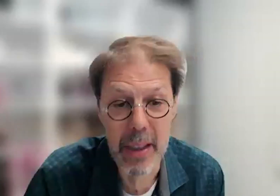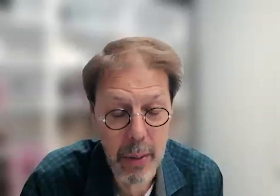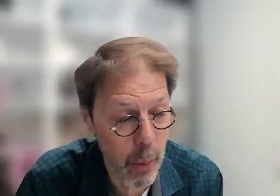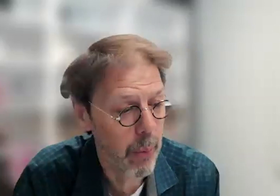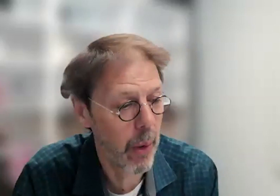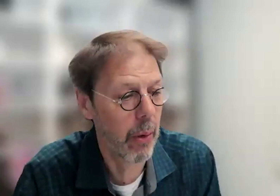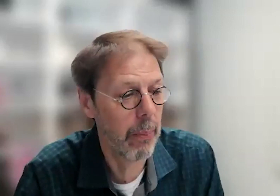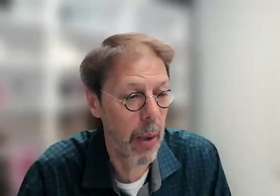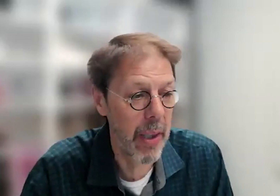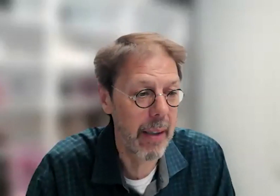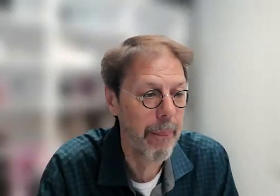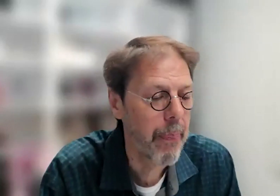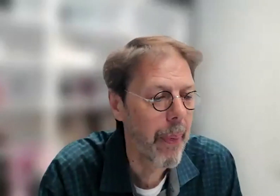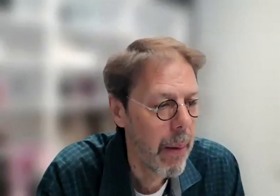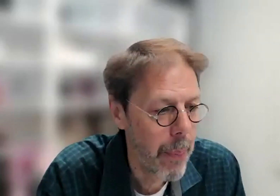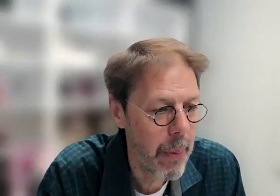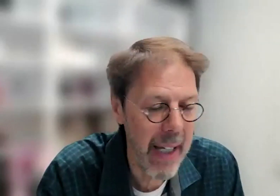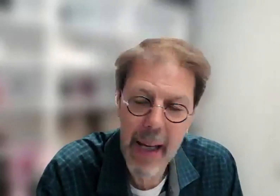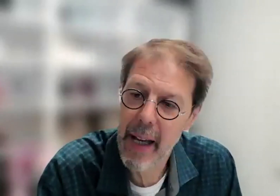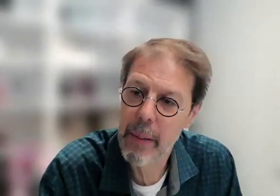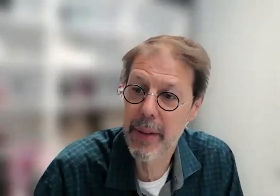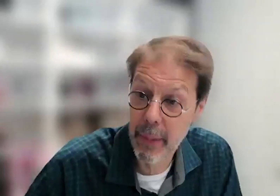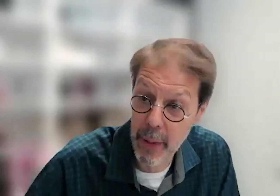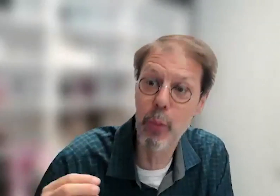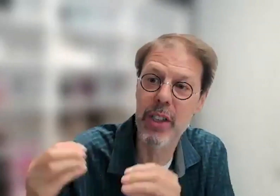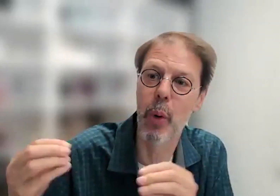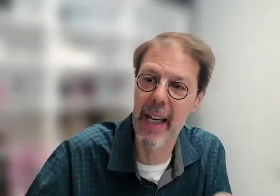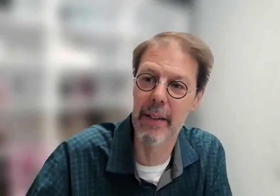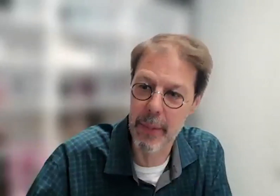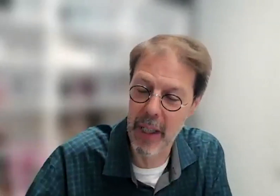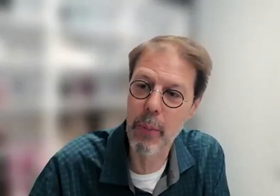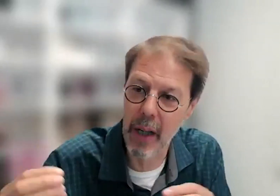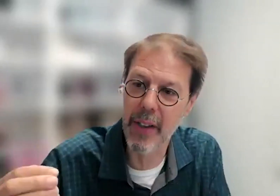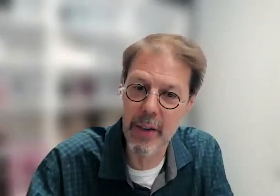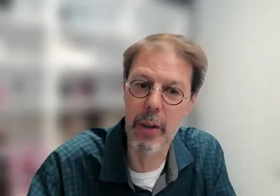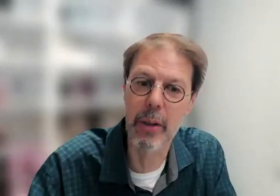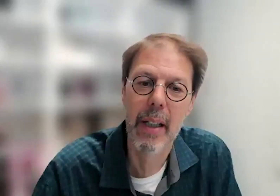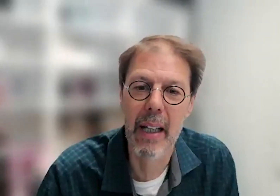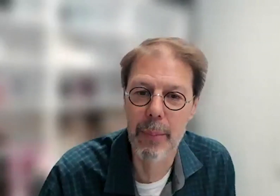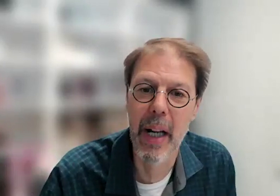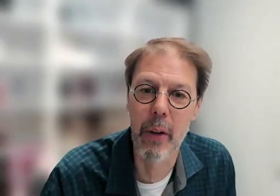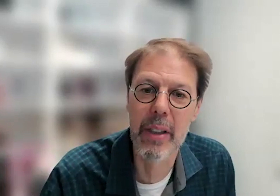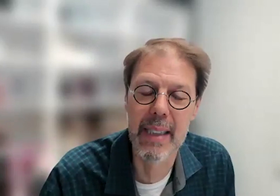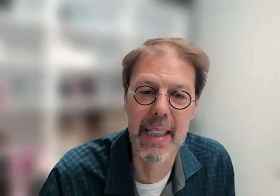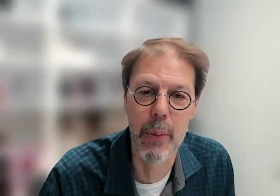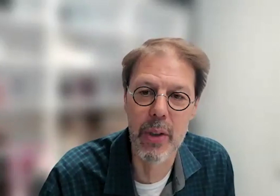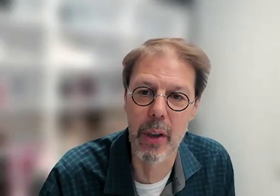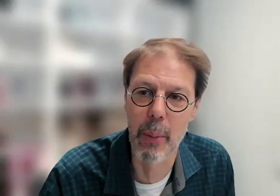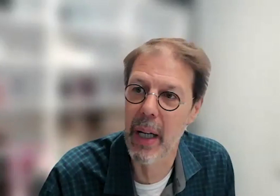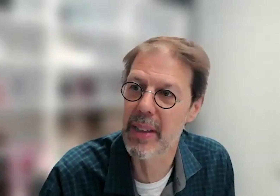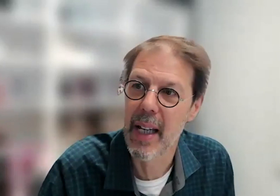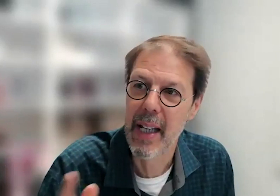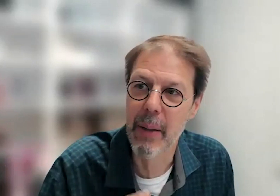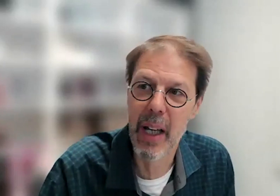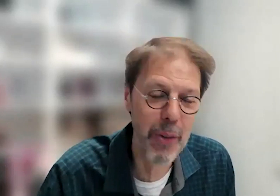also, again, Alek, you did great work on public AI, but anyway, towards what end, right? And are there certain kind of priorities that we